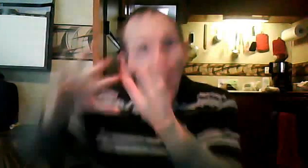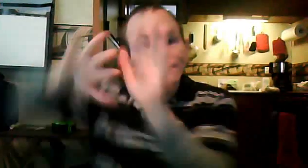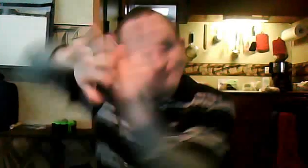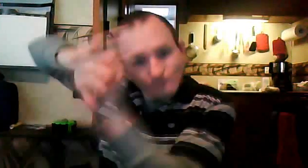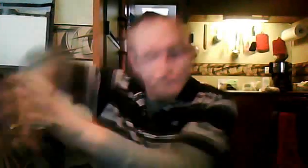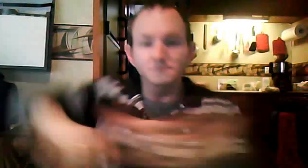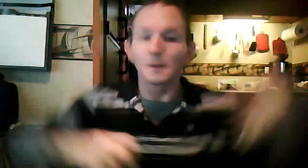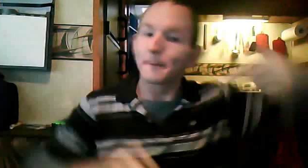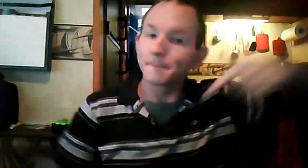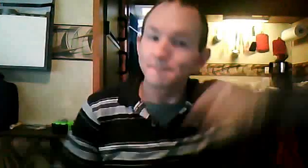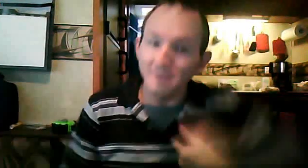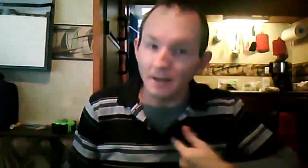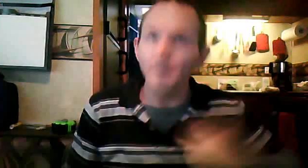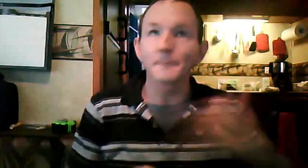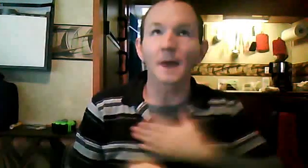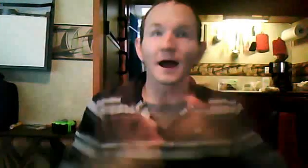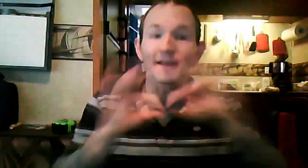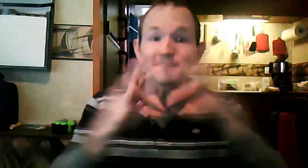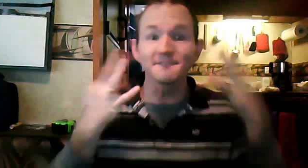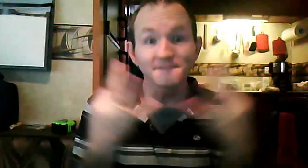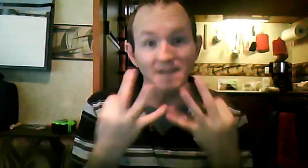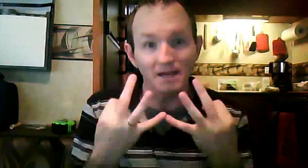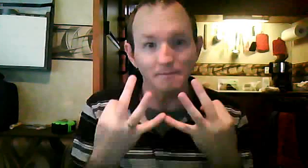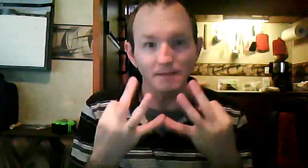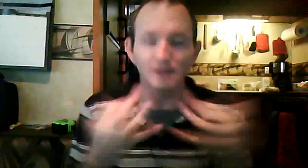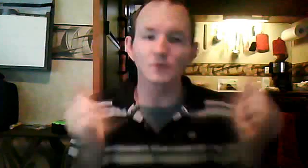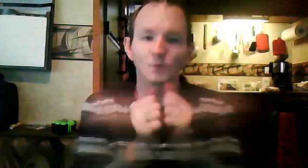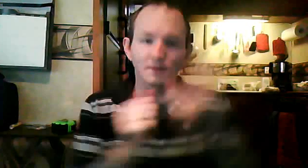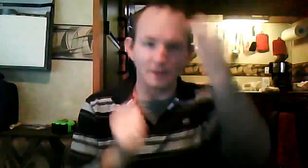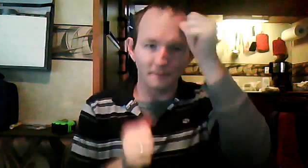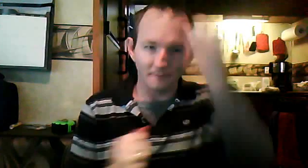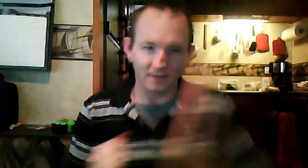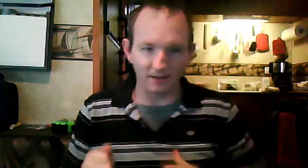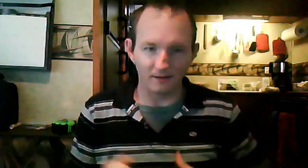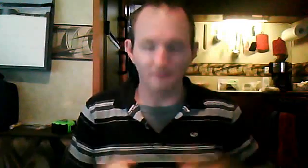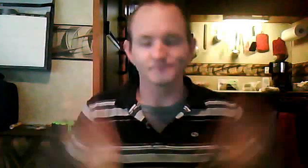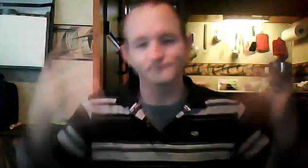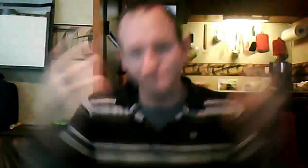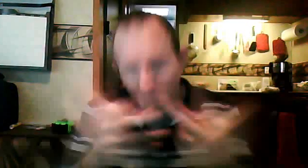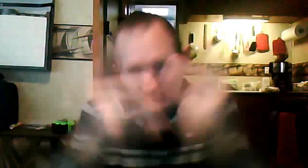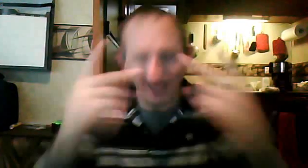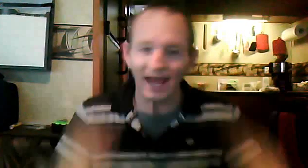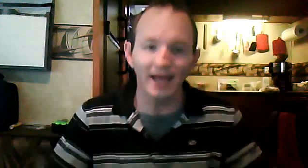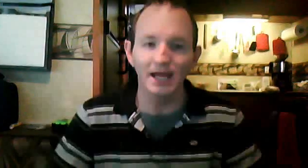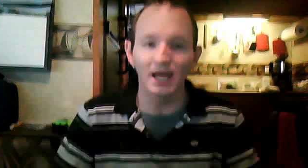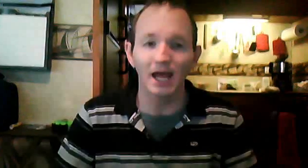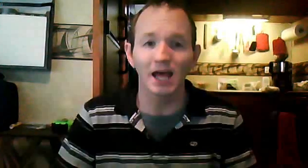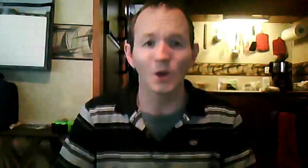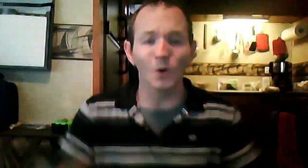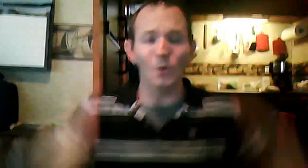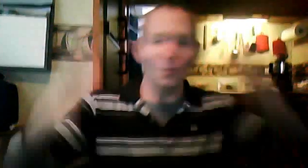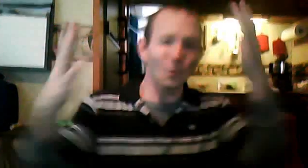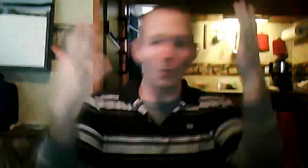you can yeah don't you have any willpower no wow what do you call this